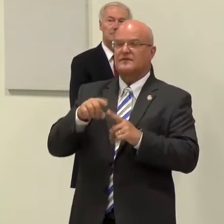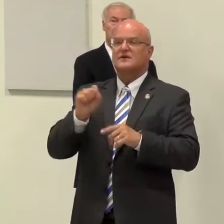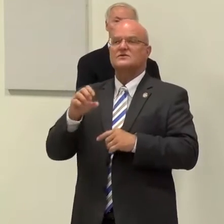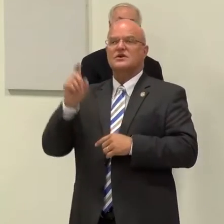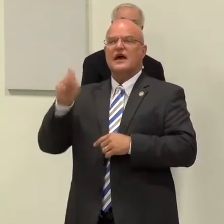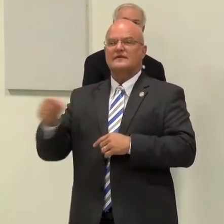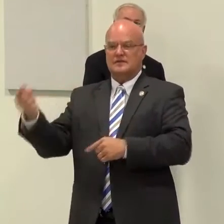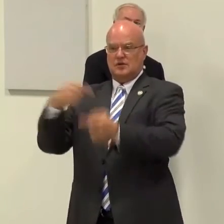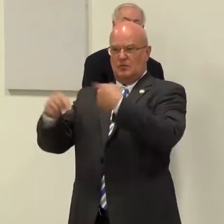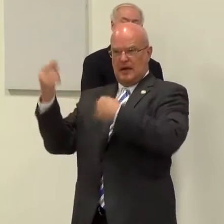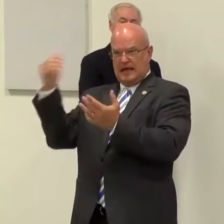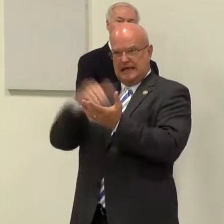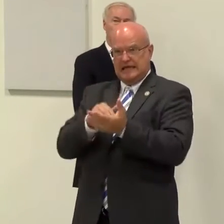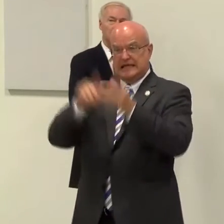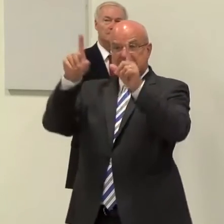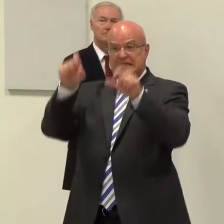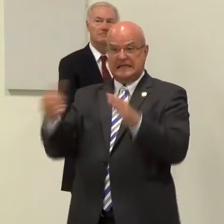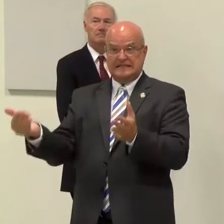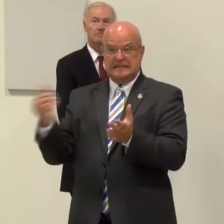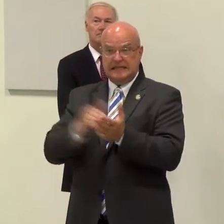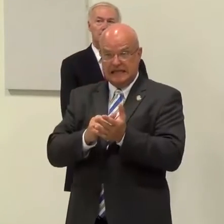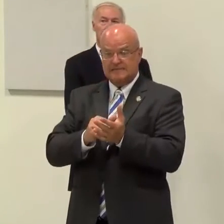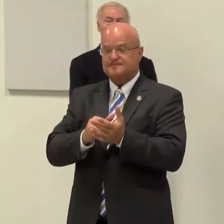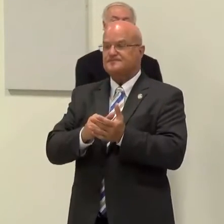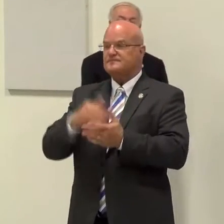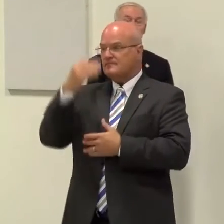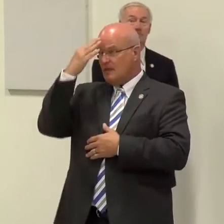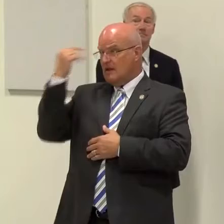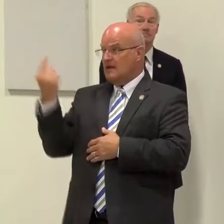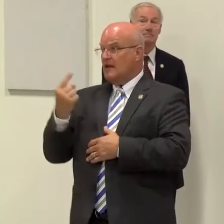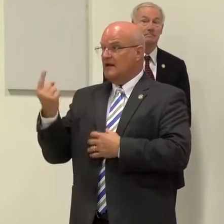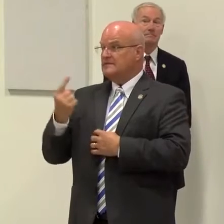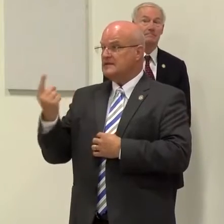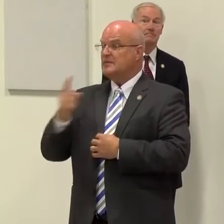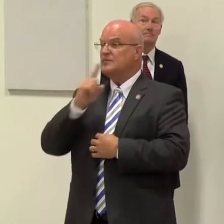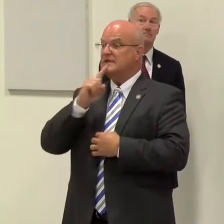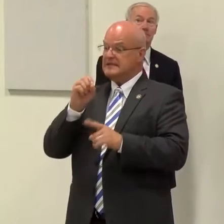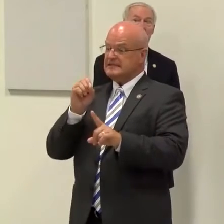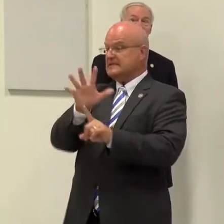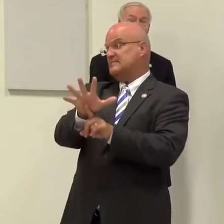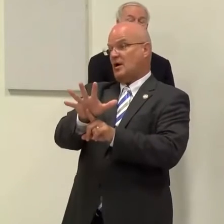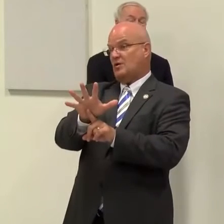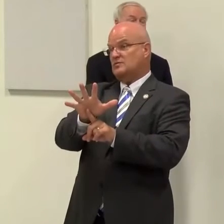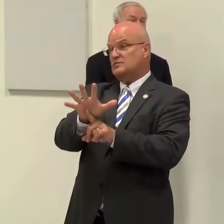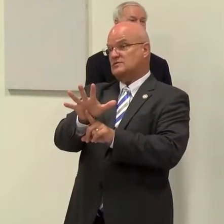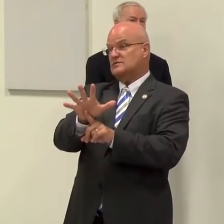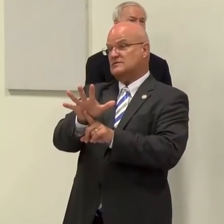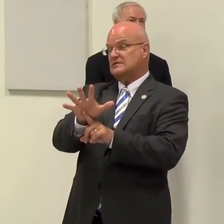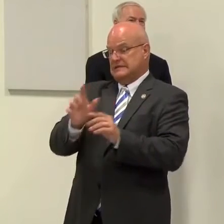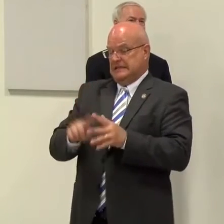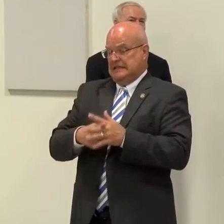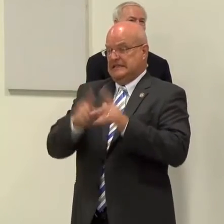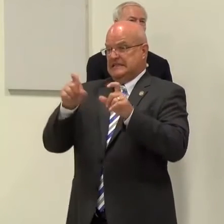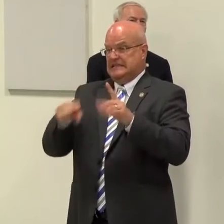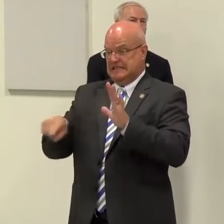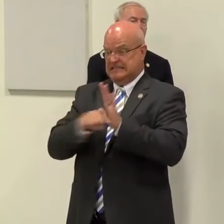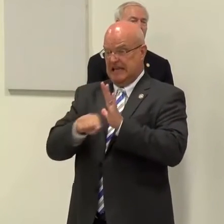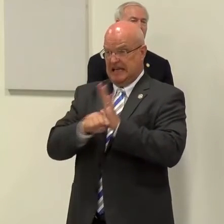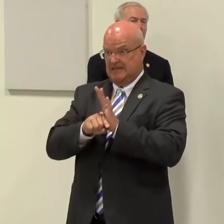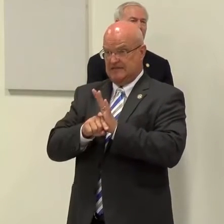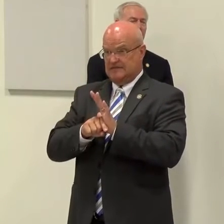so you have to go back and retest. If someone is exposed, initially tests